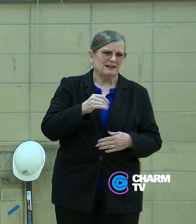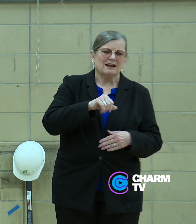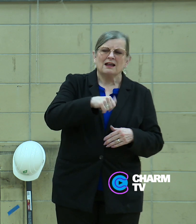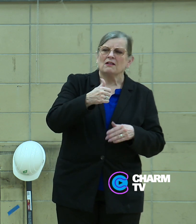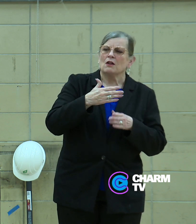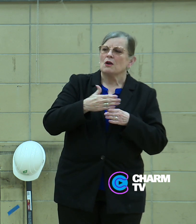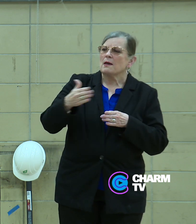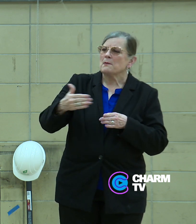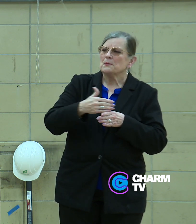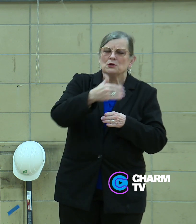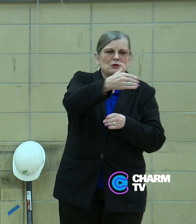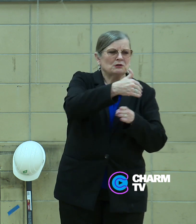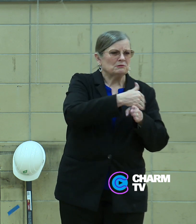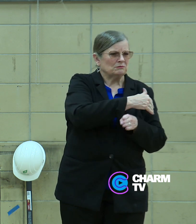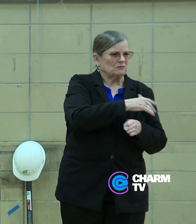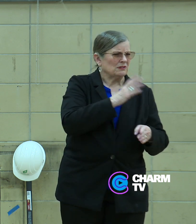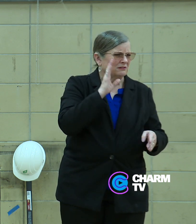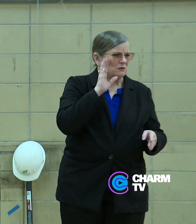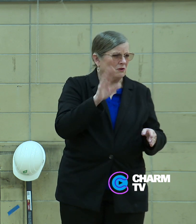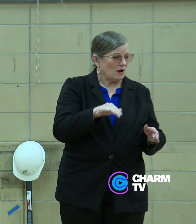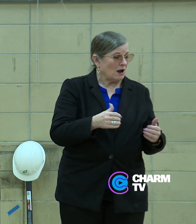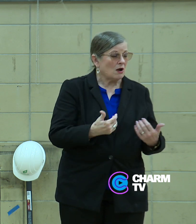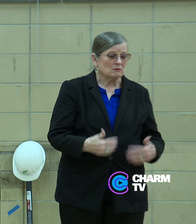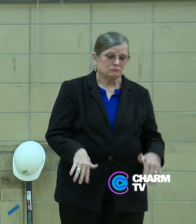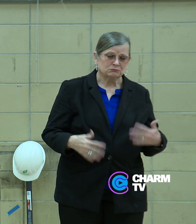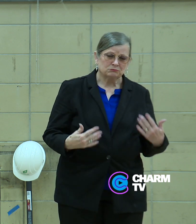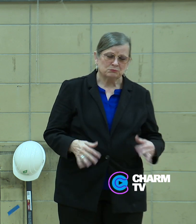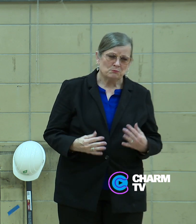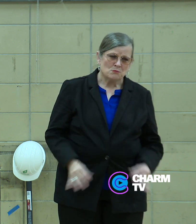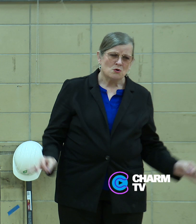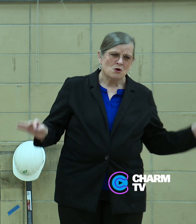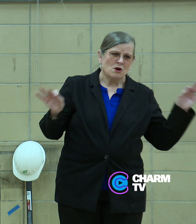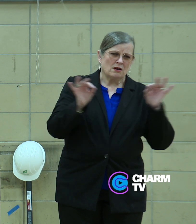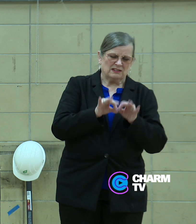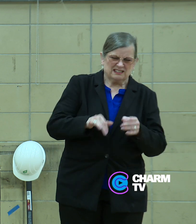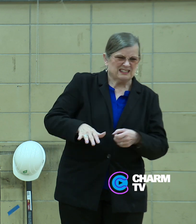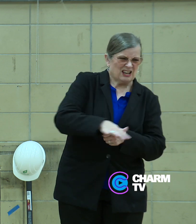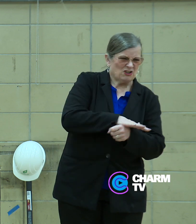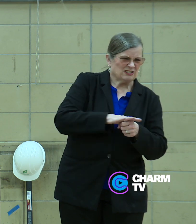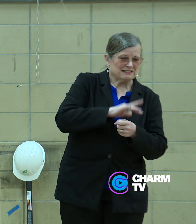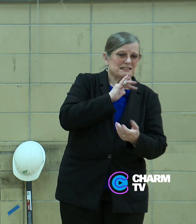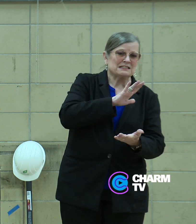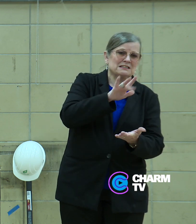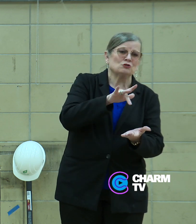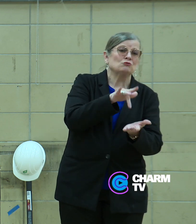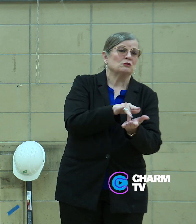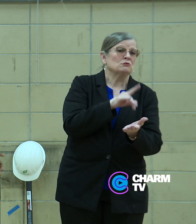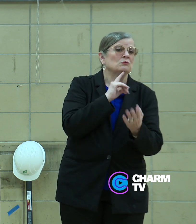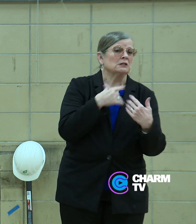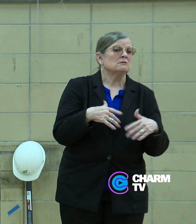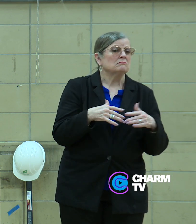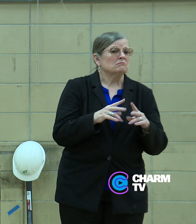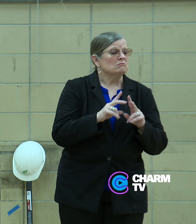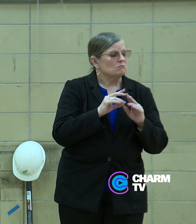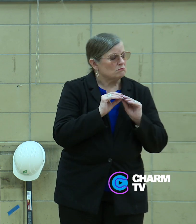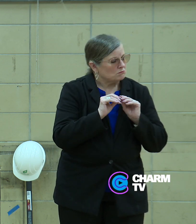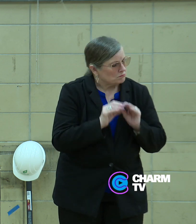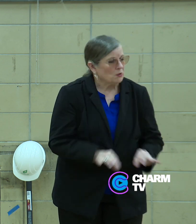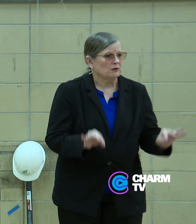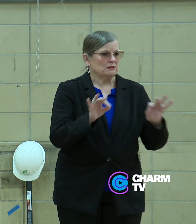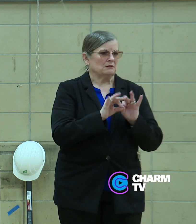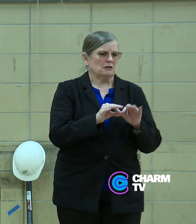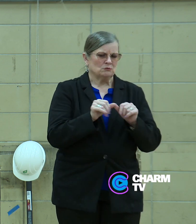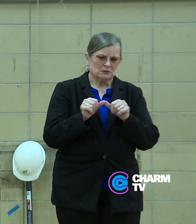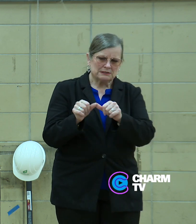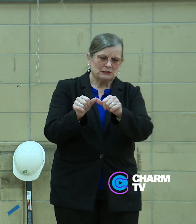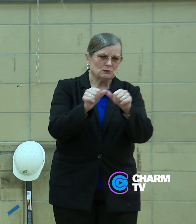understands and knows how important this area, this center, is for us as we continue to put on what we know will be a